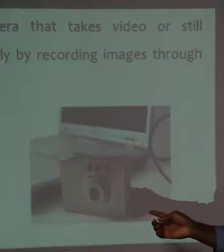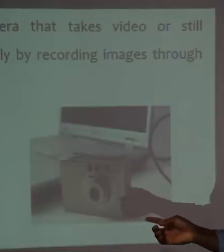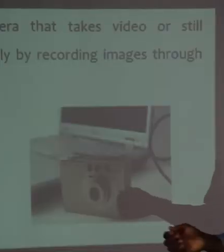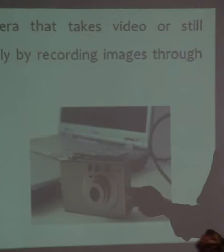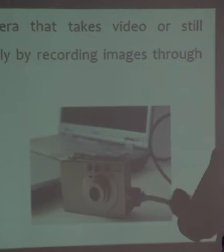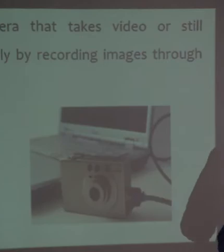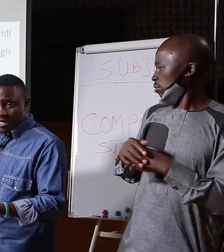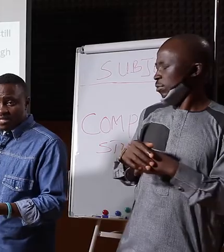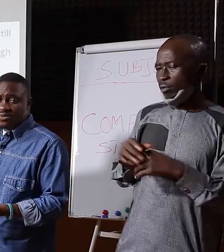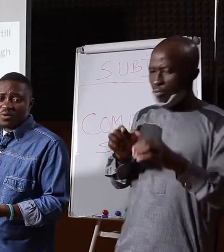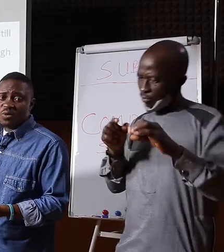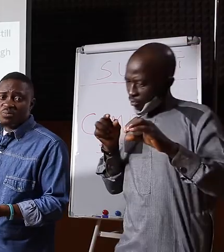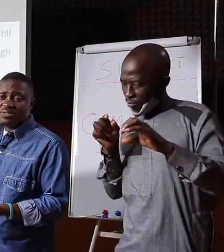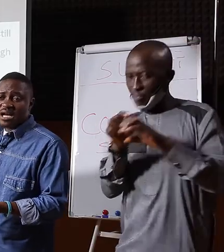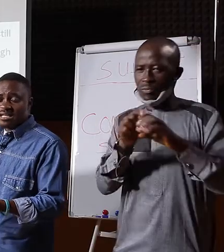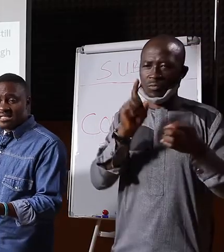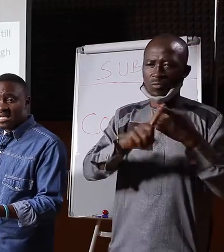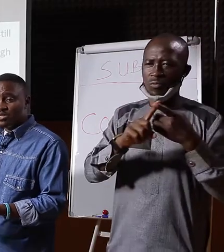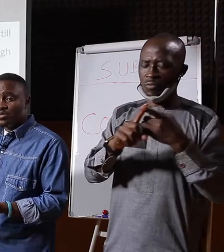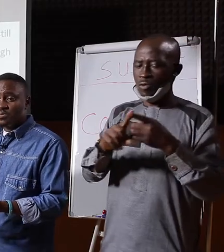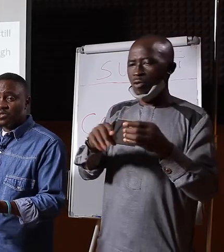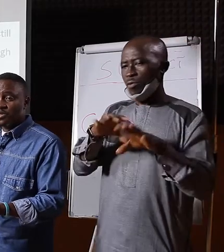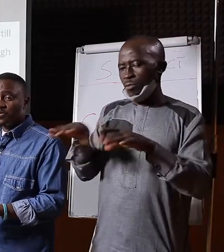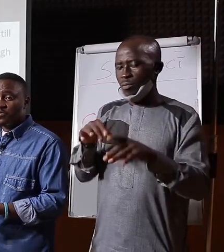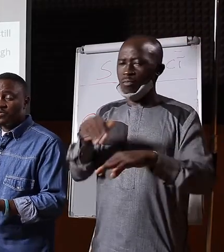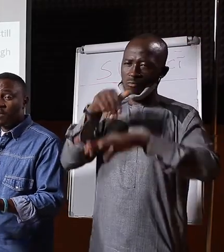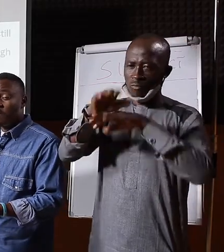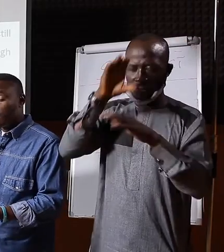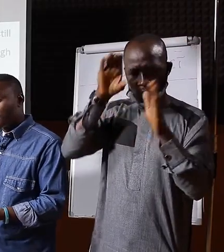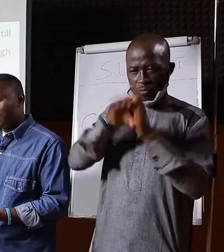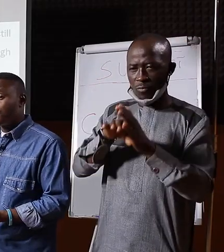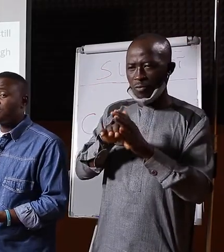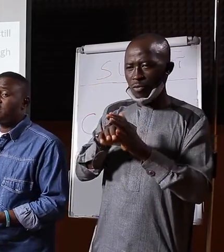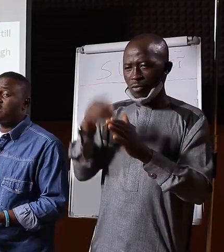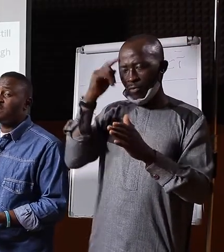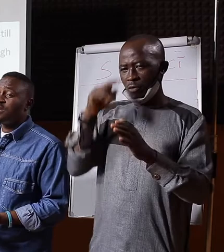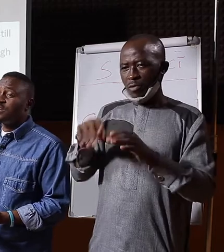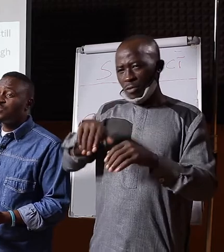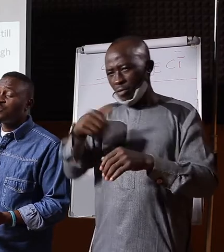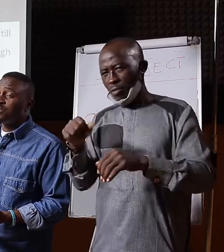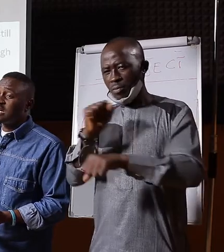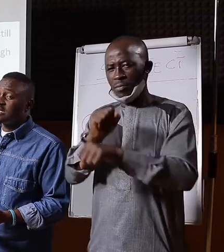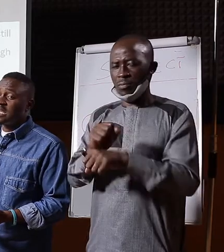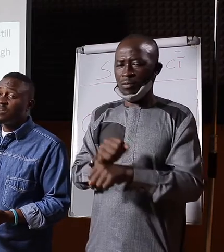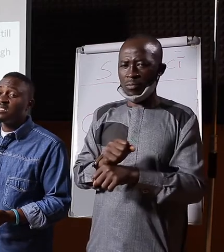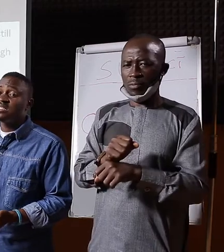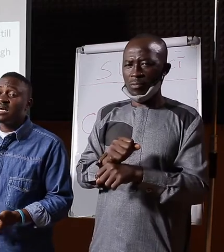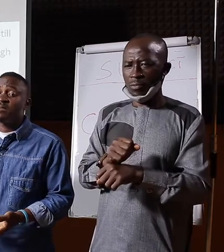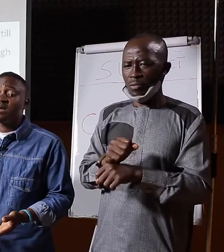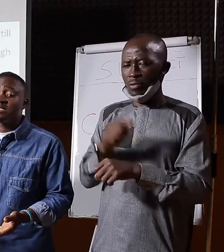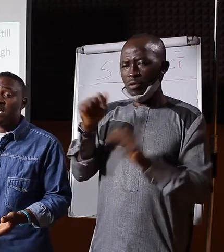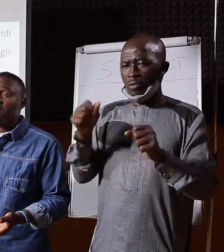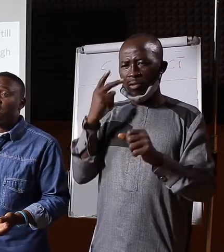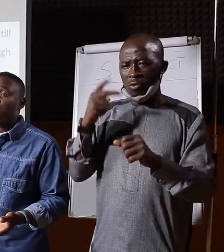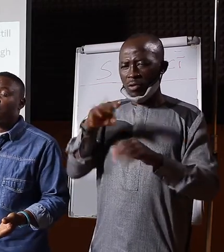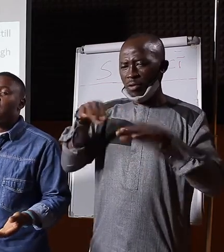has, and connect it to your computer and send it those pictures for further processing. So we can see how the digital